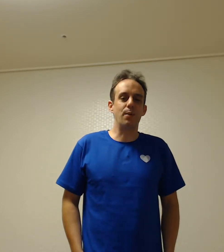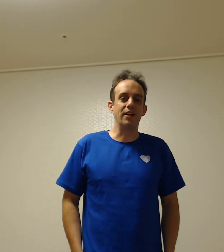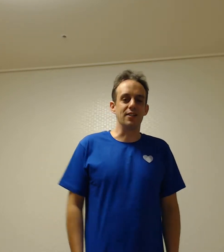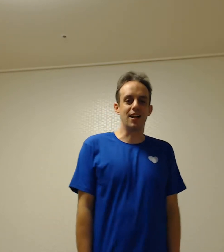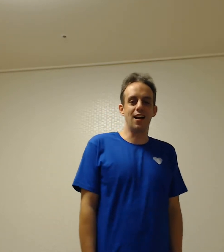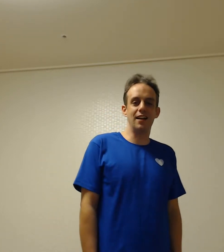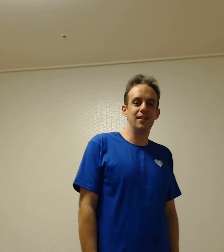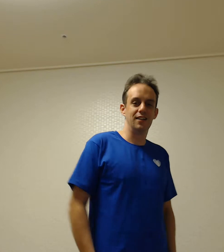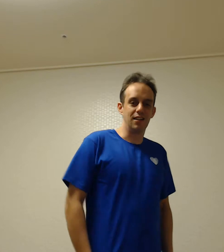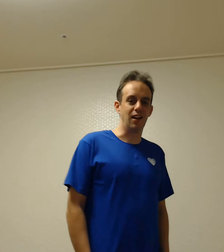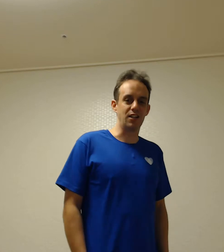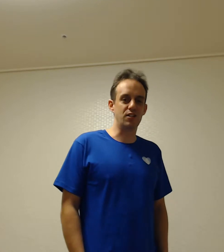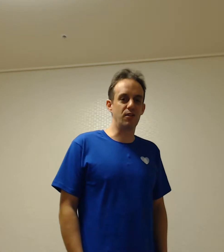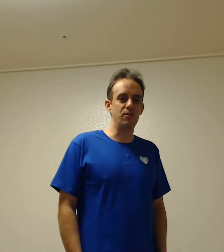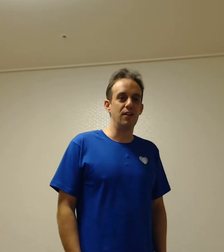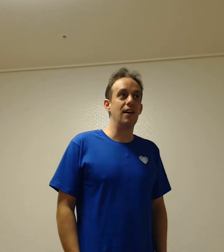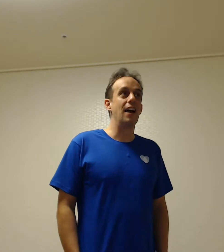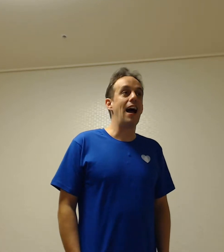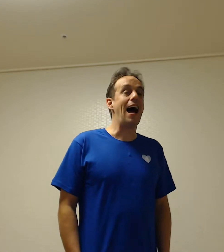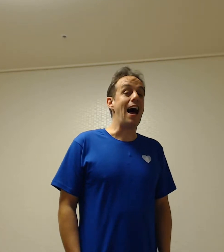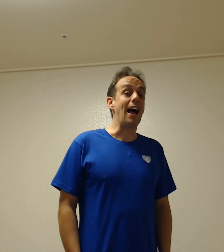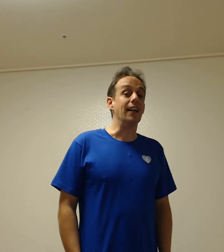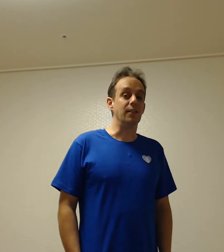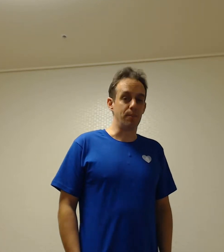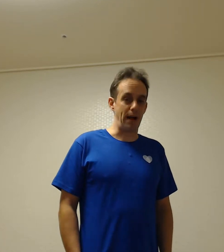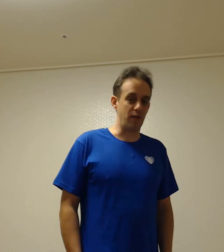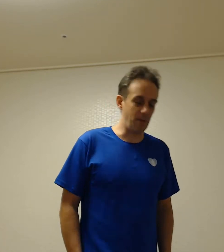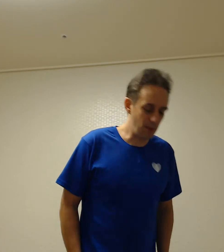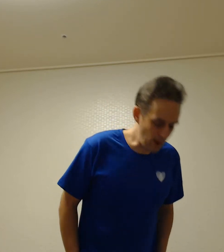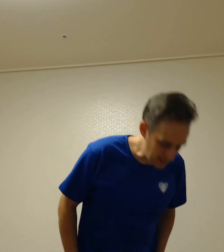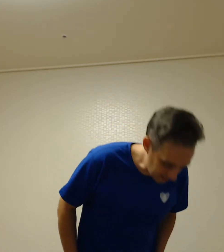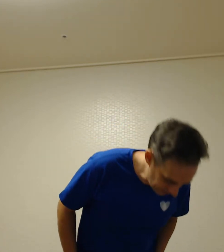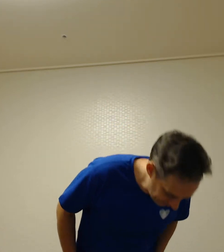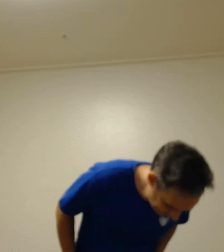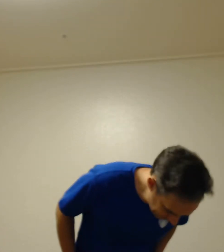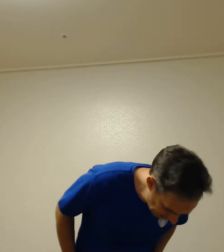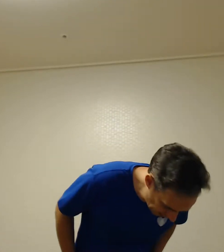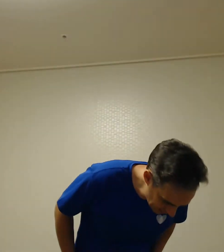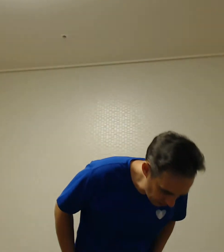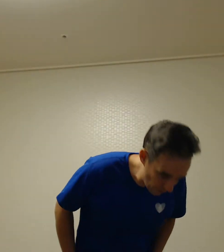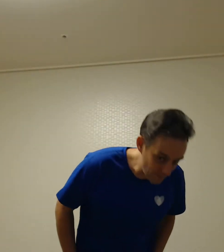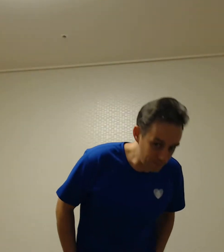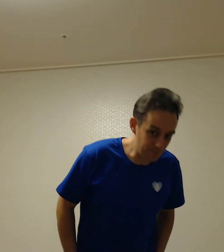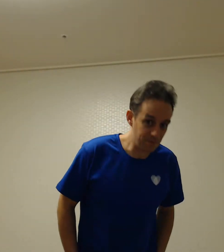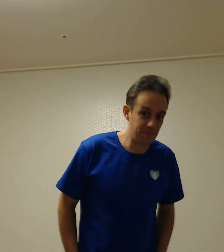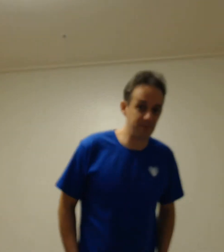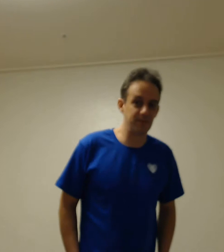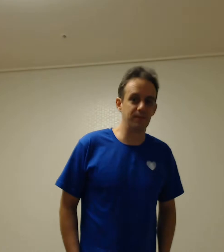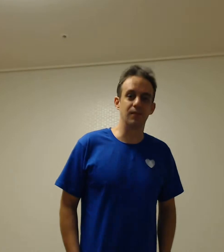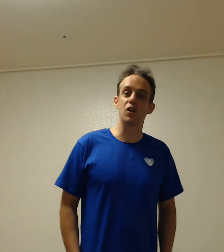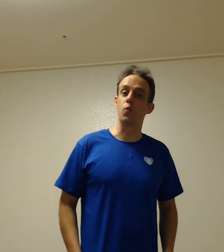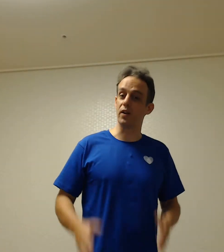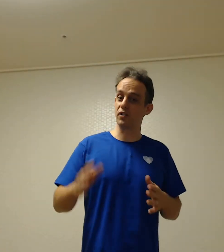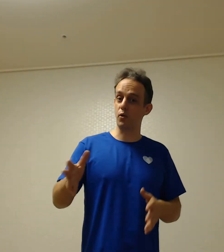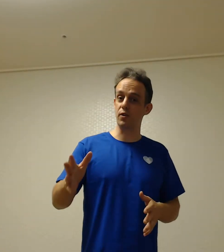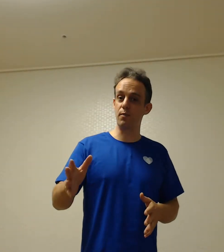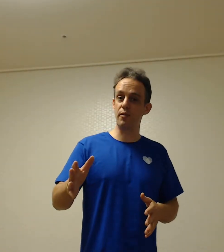your side, like so, and bow from the waist, like so. Want to show some more